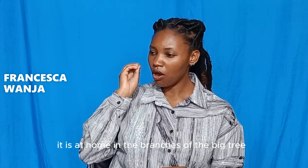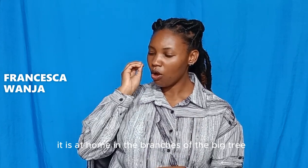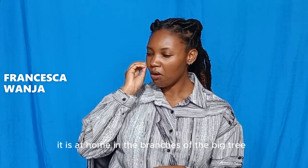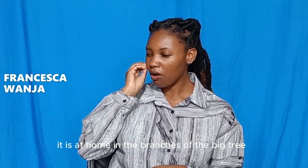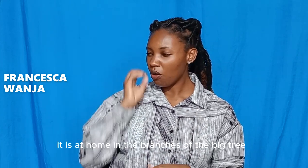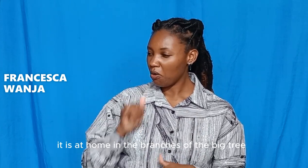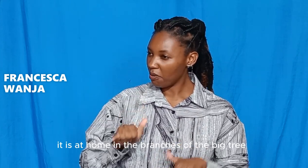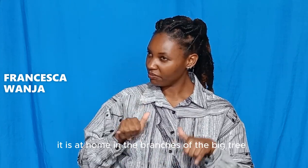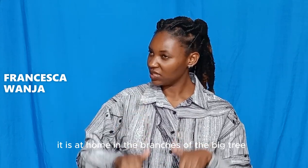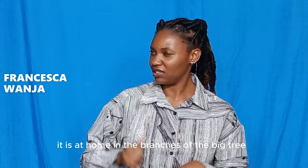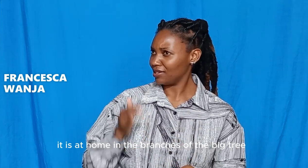of the big tree.